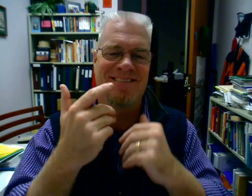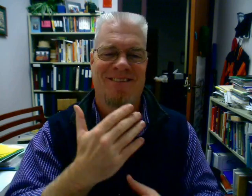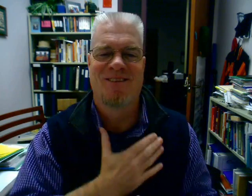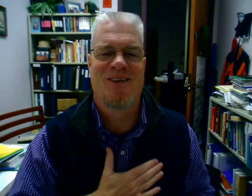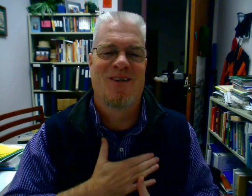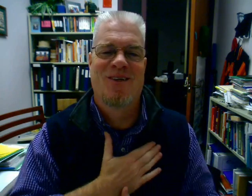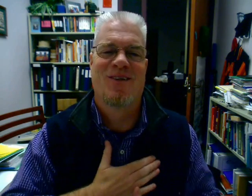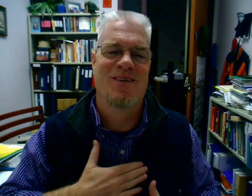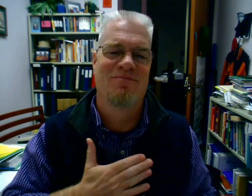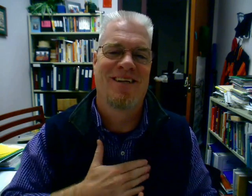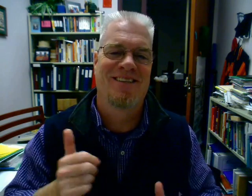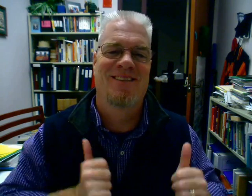NFL.com/GameRewind.